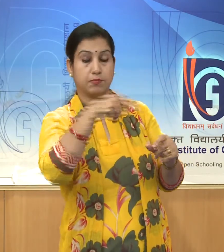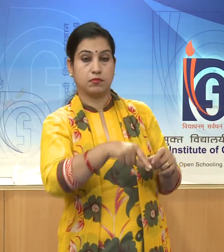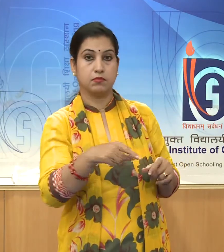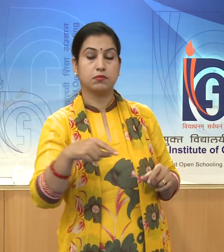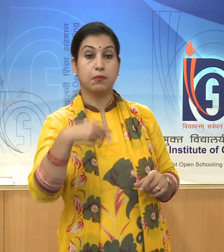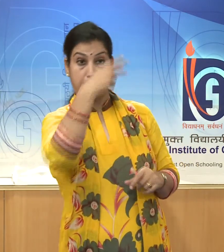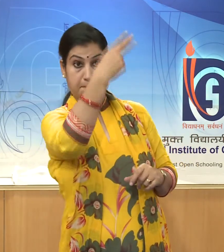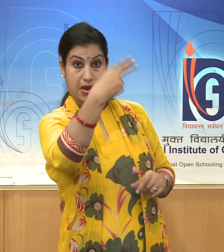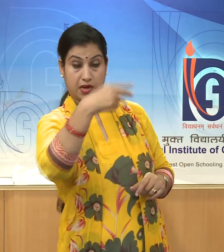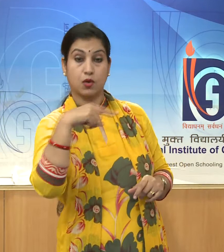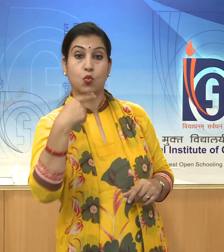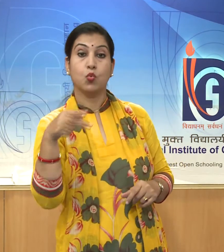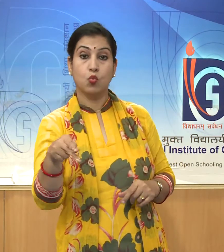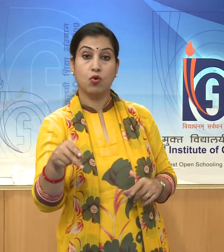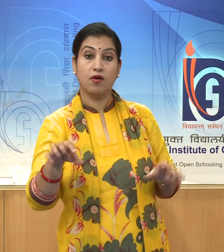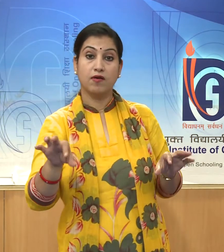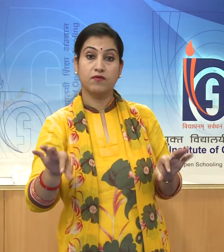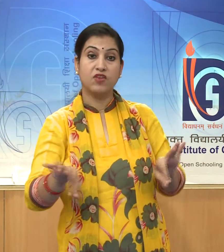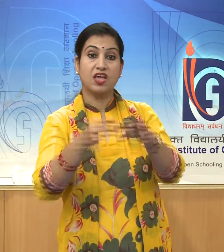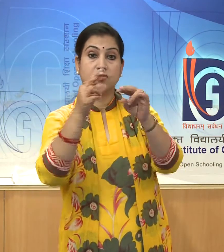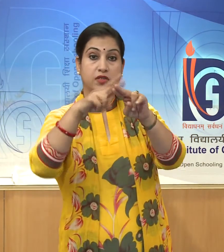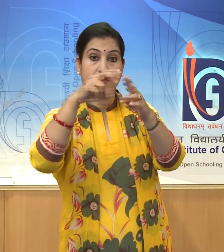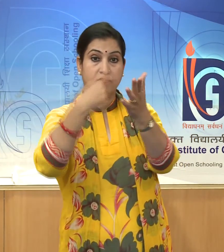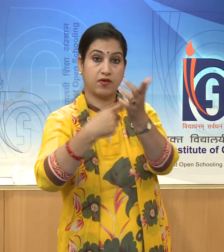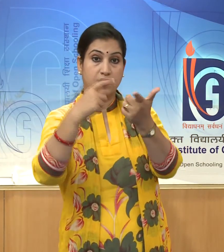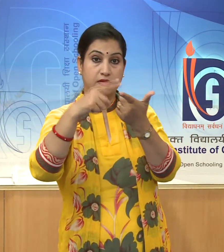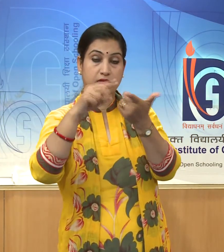which was painted by French painter Digga.